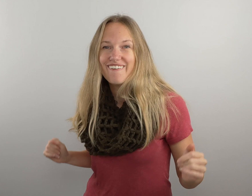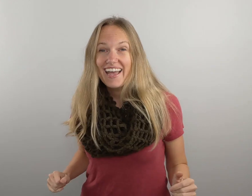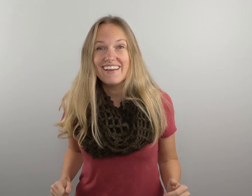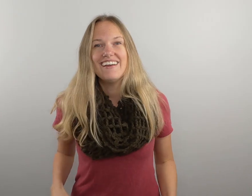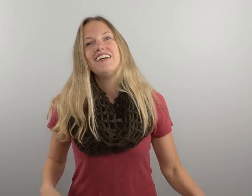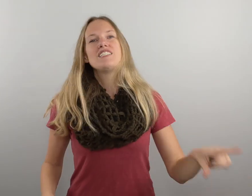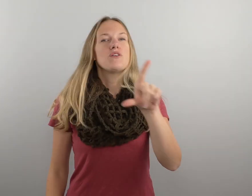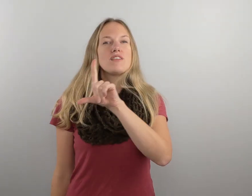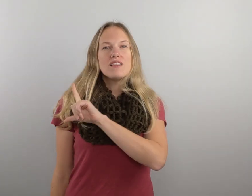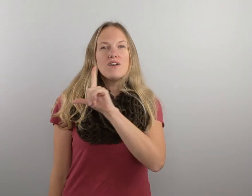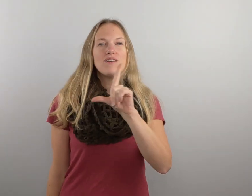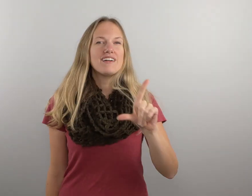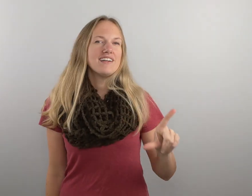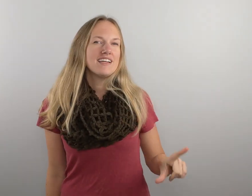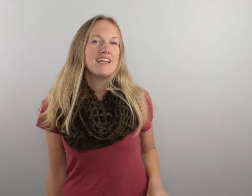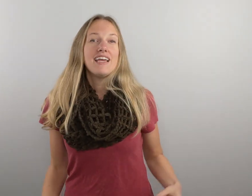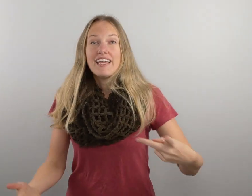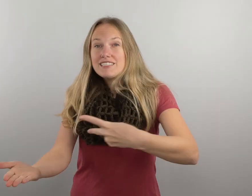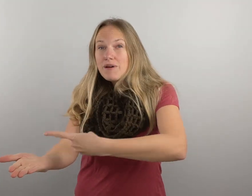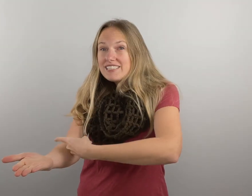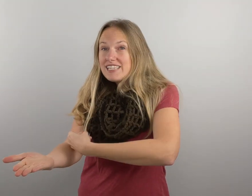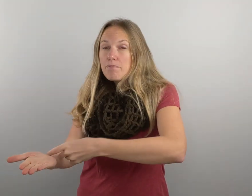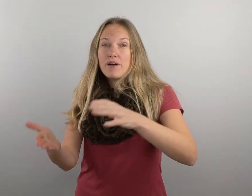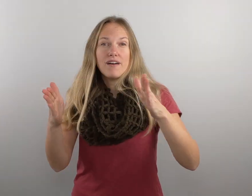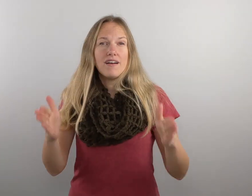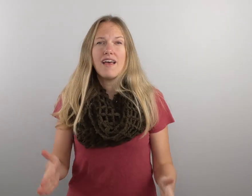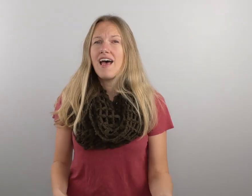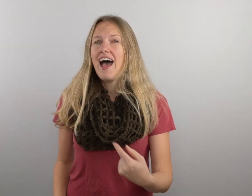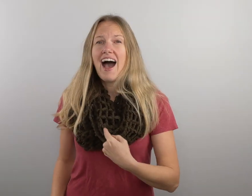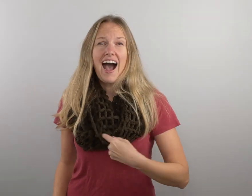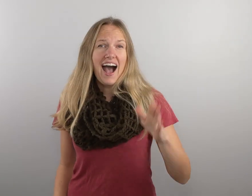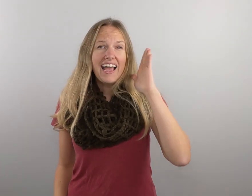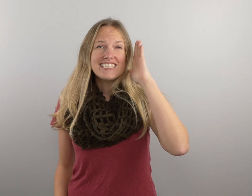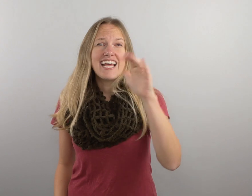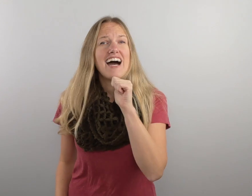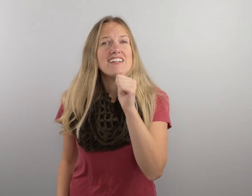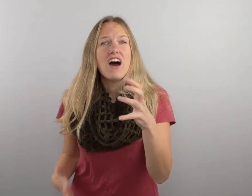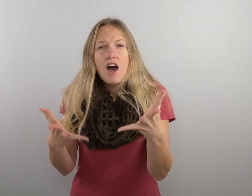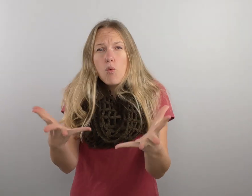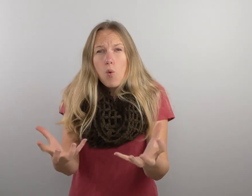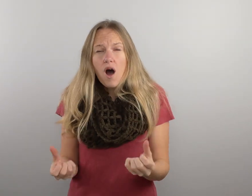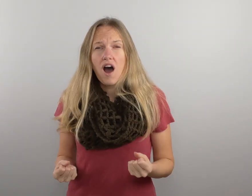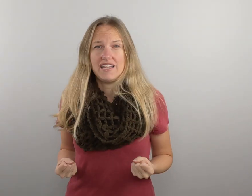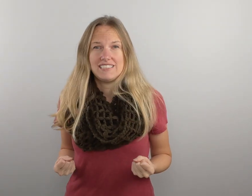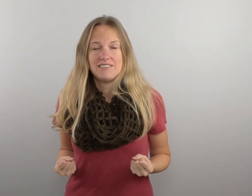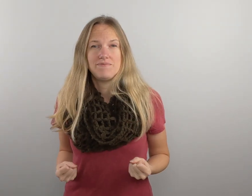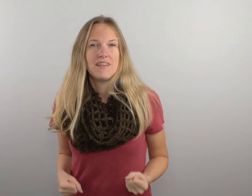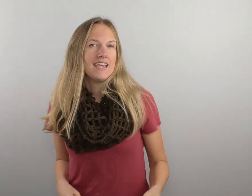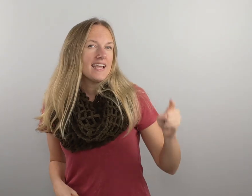okay? So the Lord is my shepherd, I shall not want.